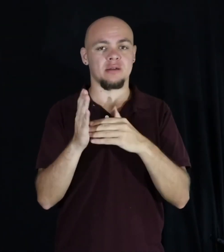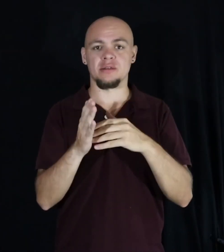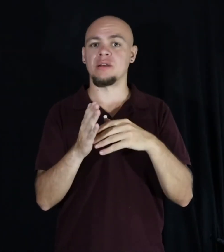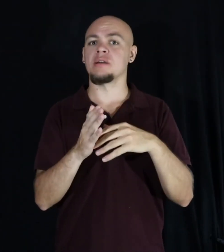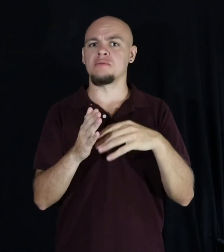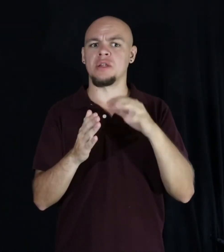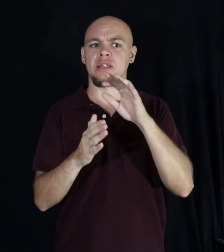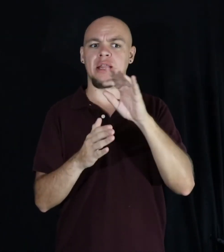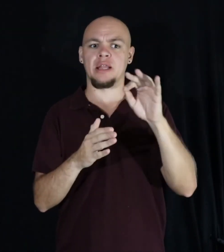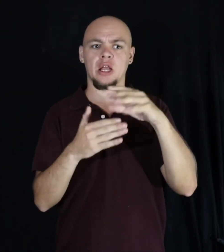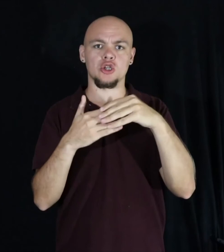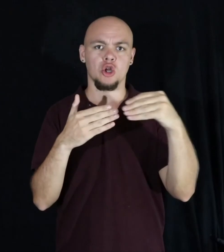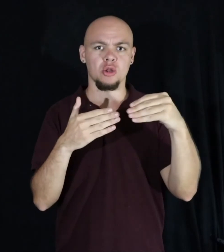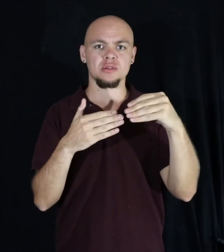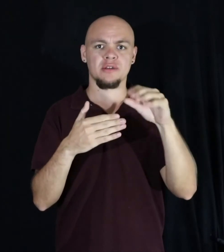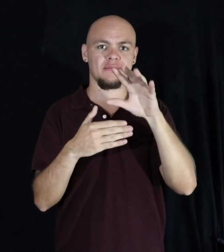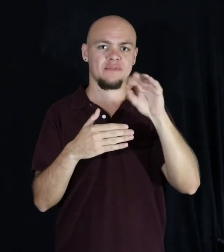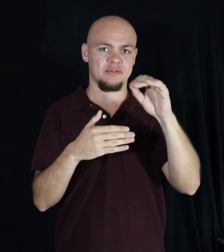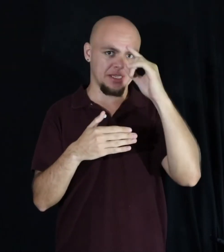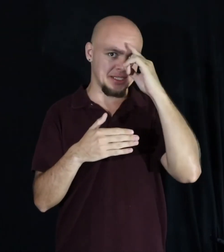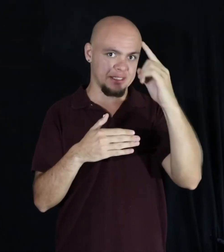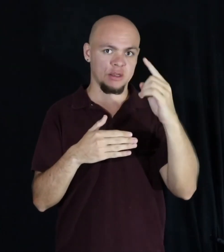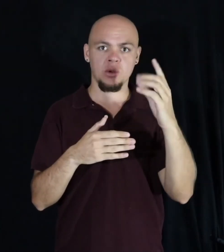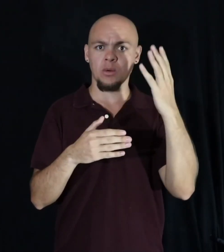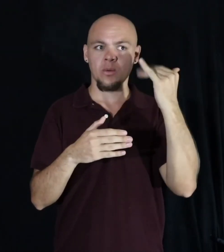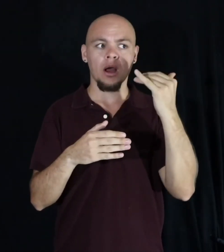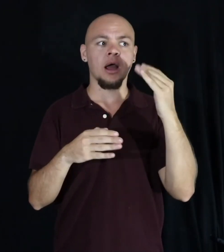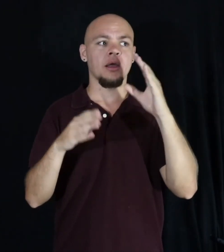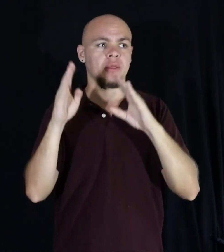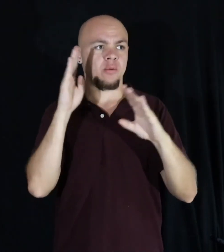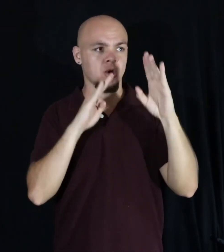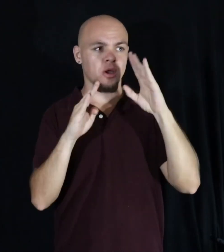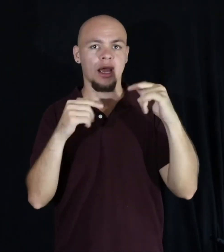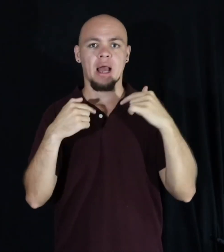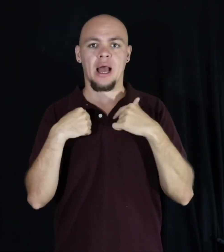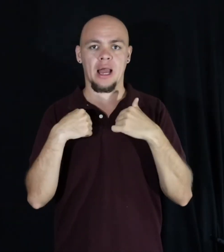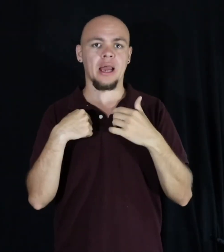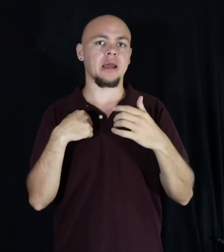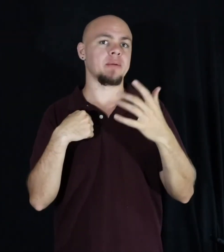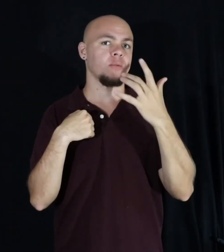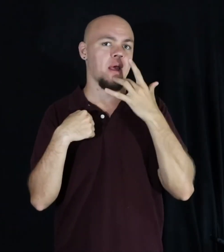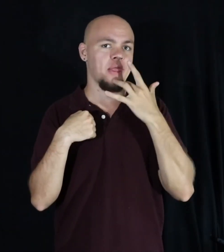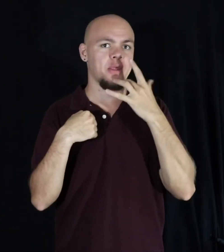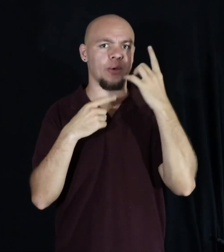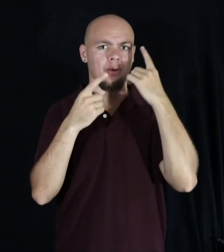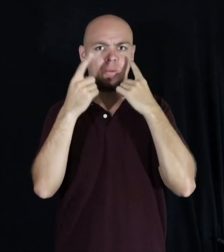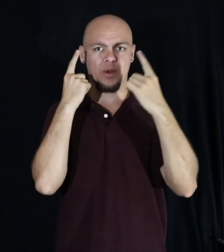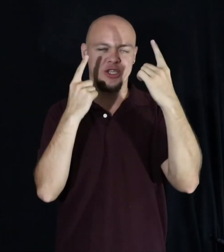$99.50. Why the worry? I'd rather wonder. Thank you very much.